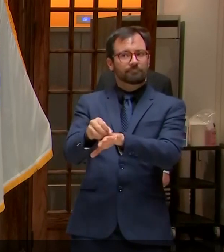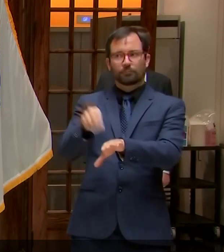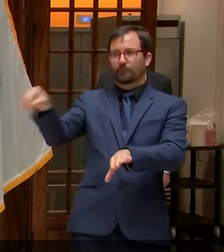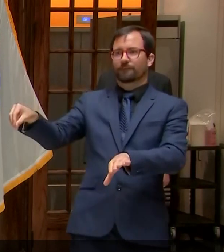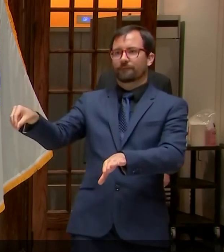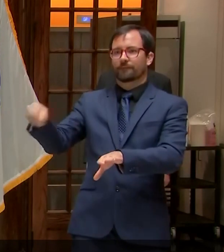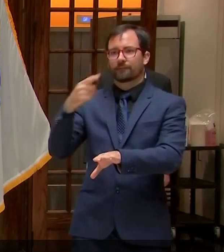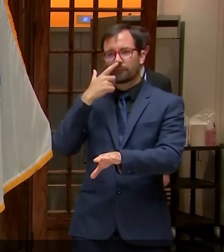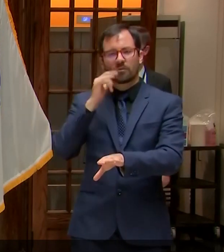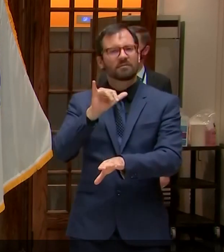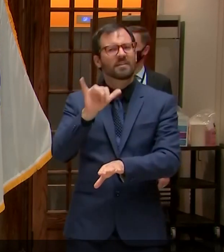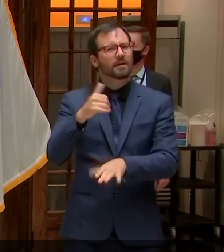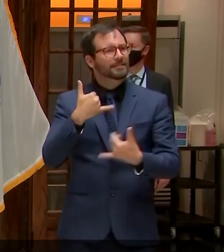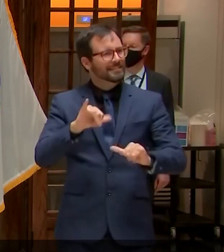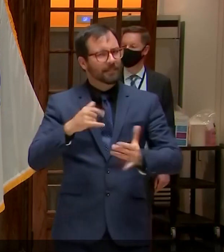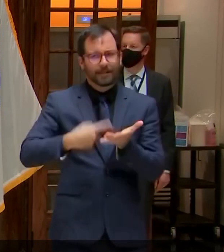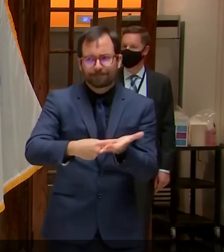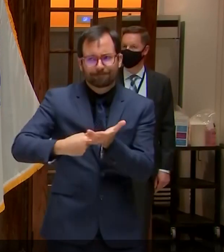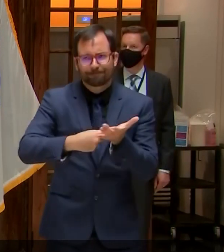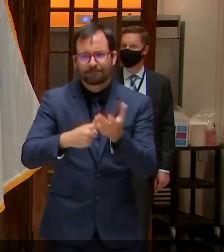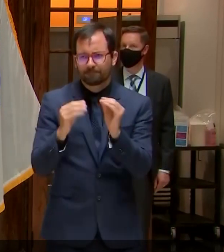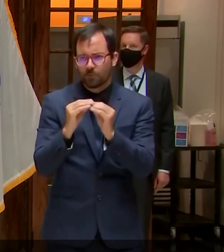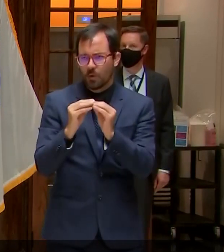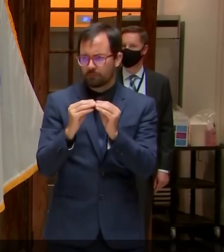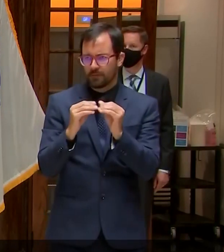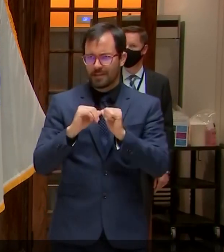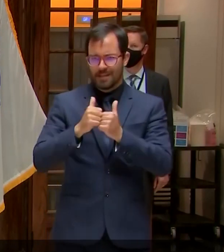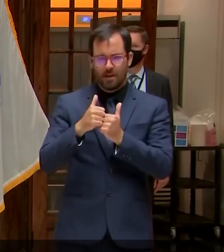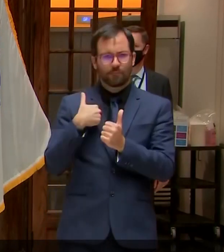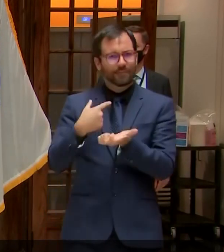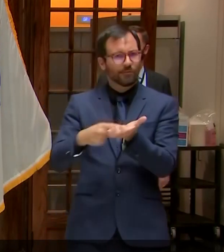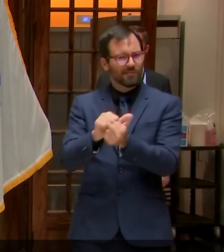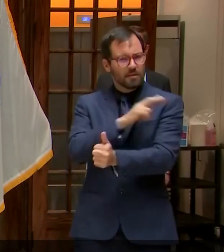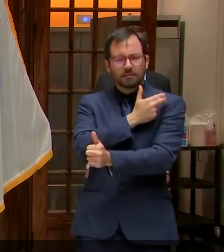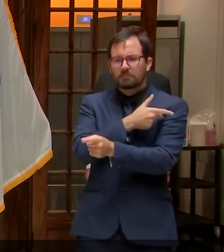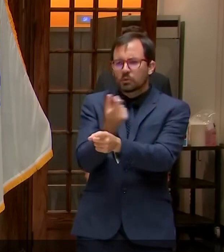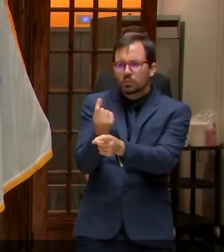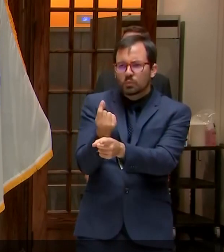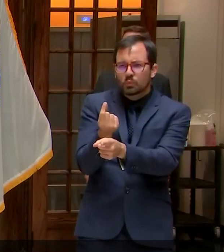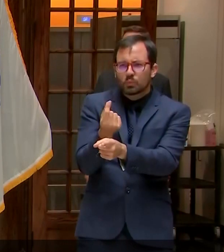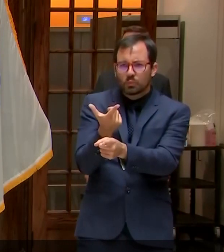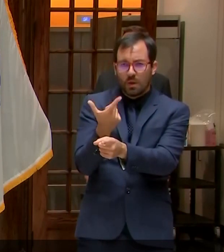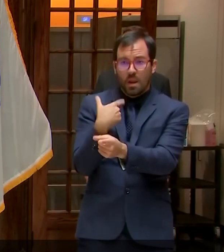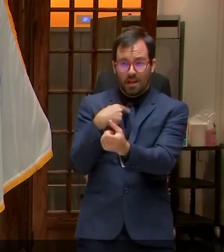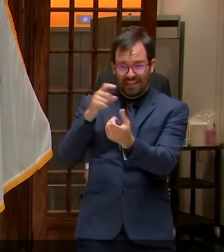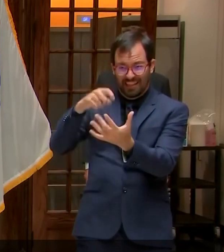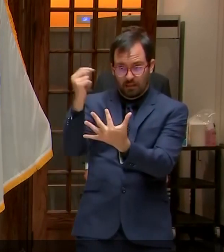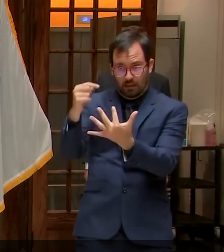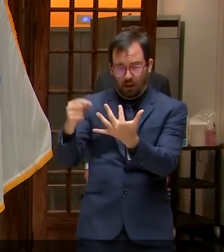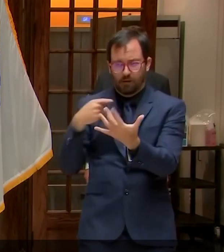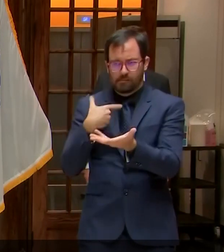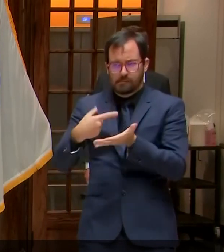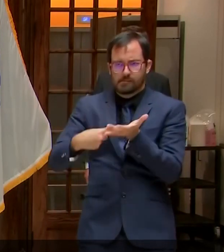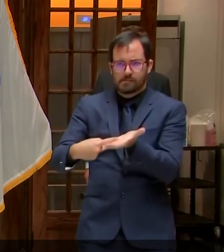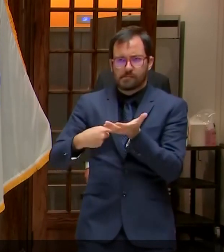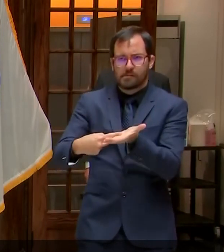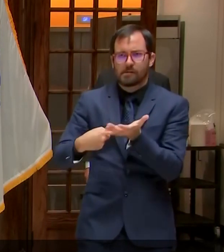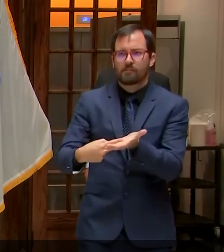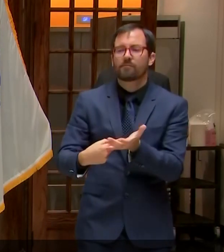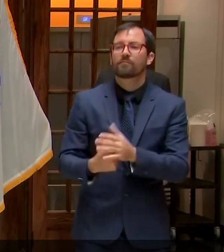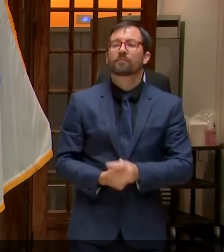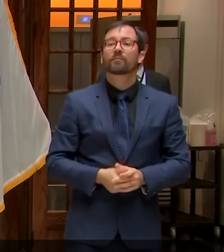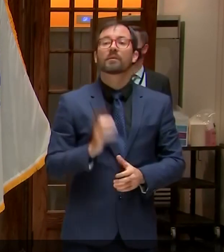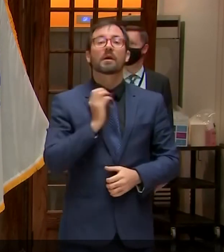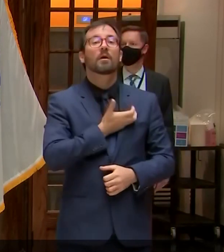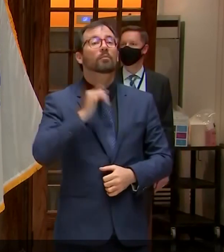dialogue with the hospital about what their plans are with respect to the physical structure. And we've talked to our insurance commissioner and basically said, you need to reach